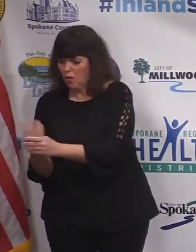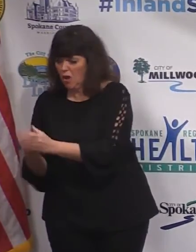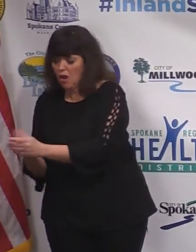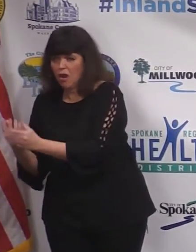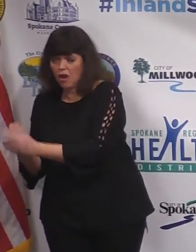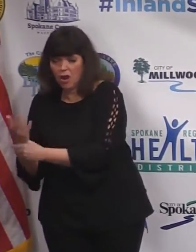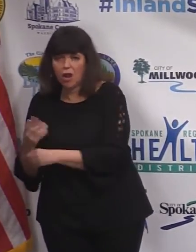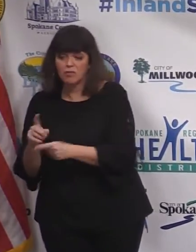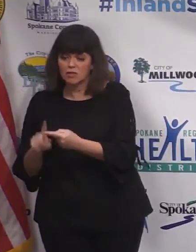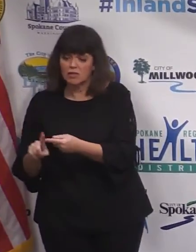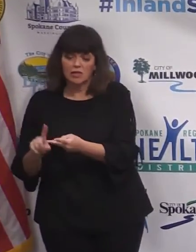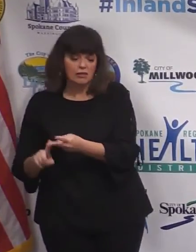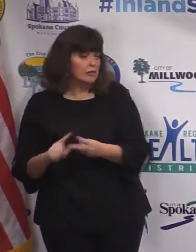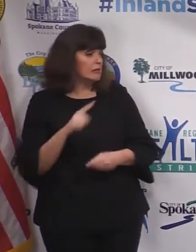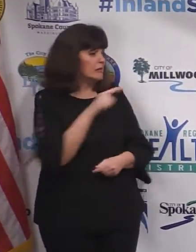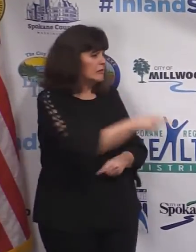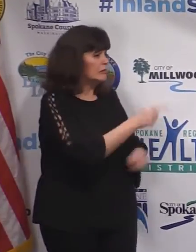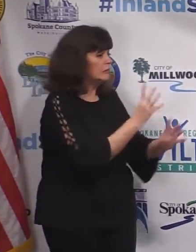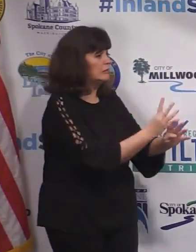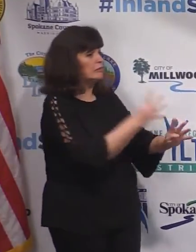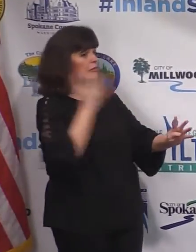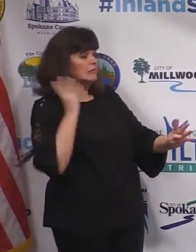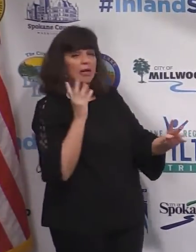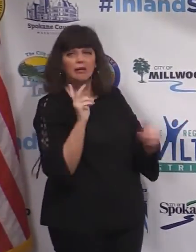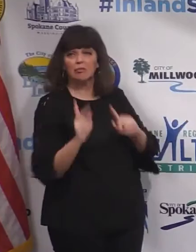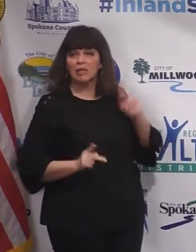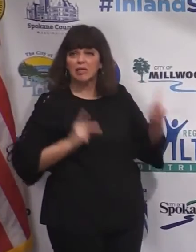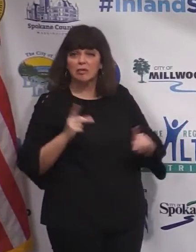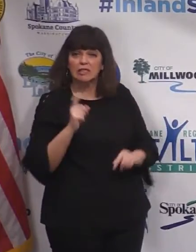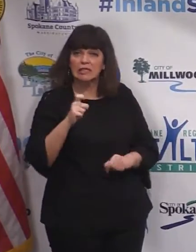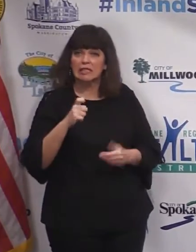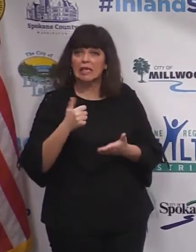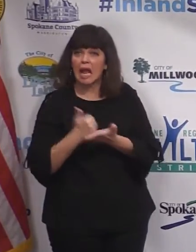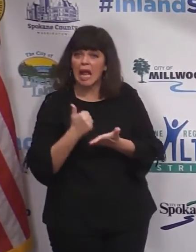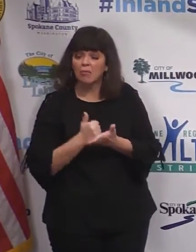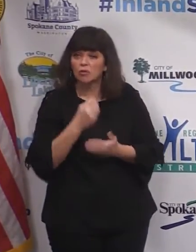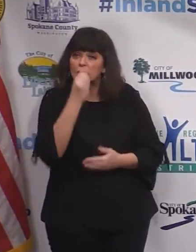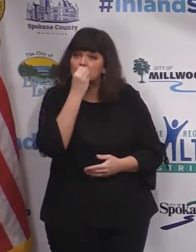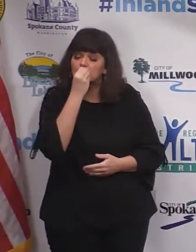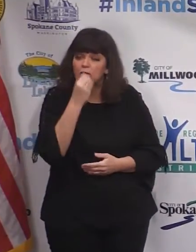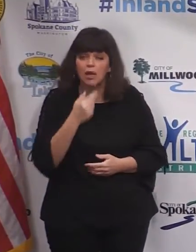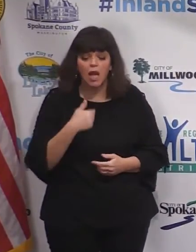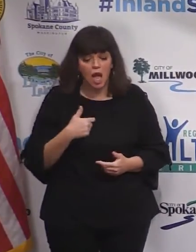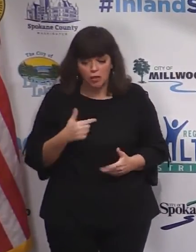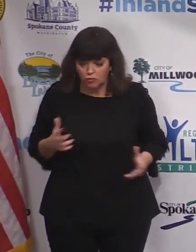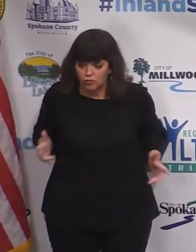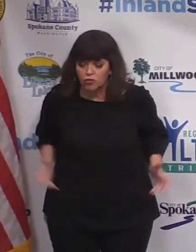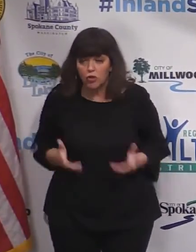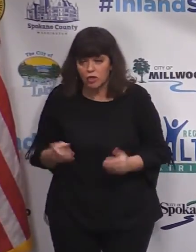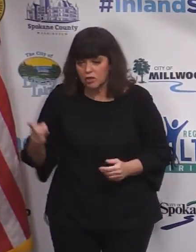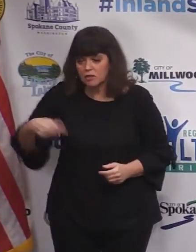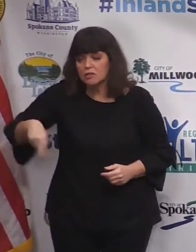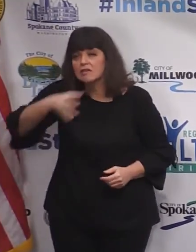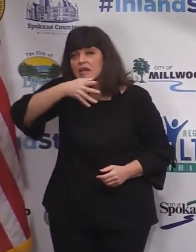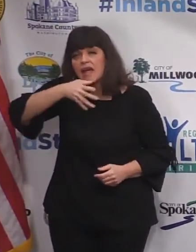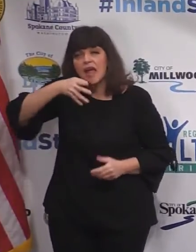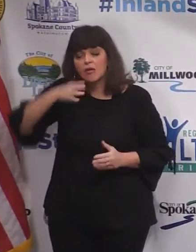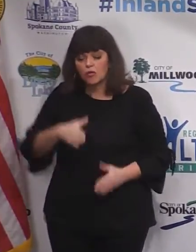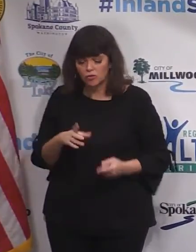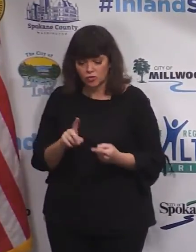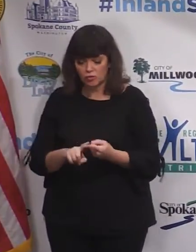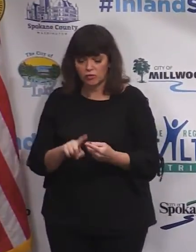long lines at our food banks. I want to call on my fellow electeds to urge the Department of Agriculture to step in, particularly our federal